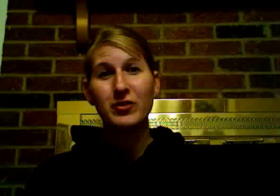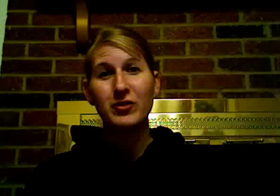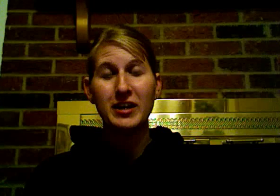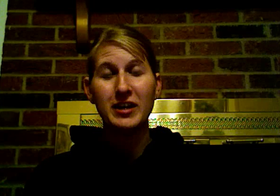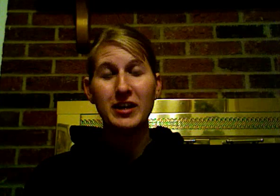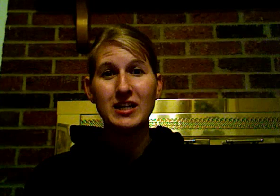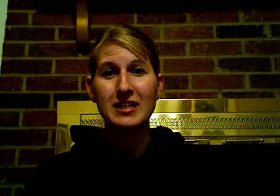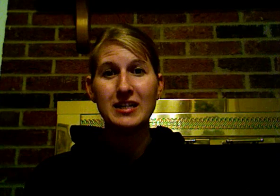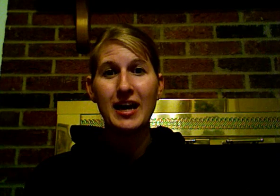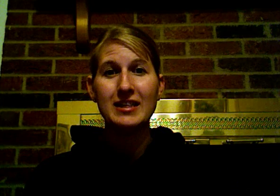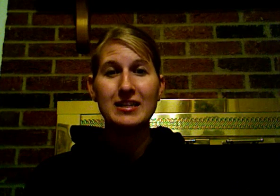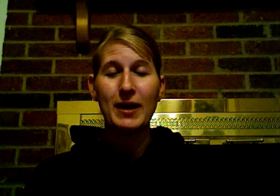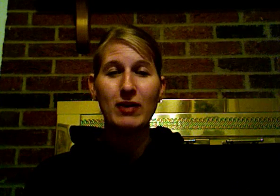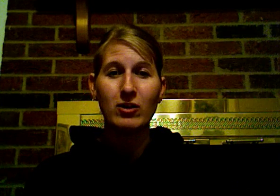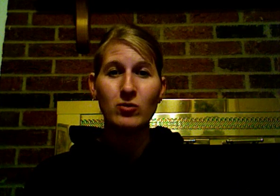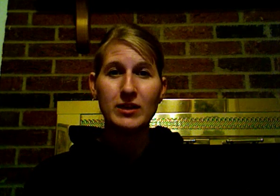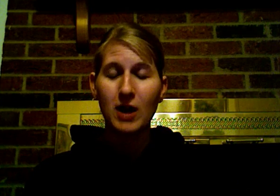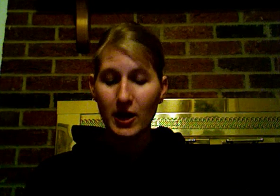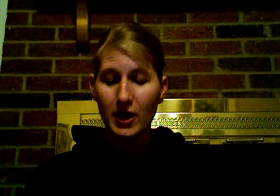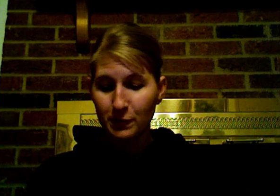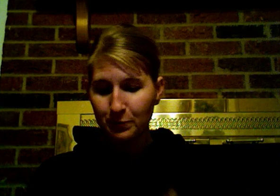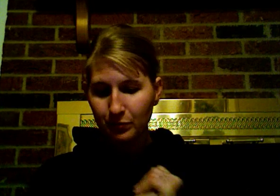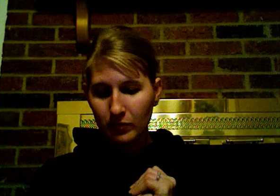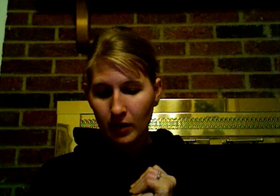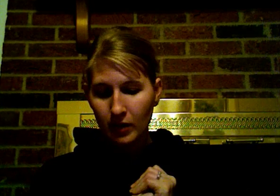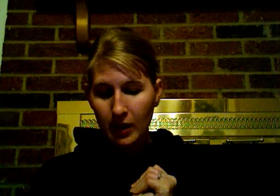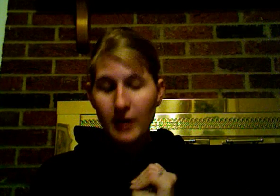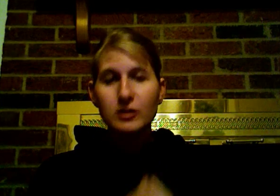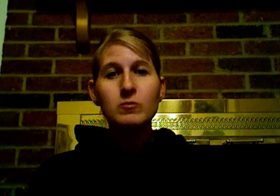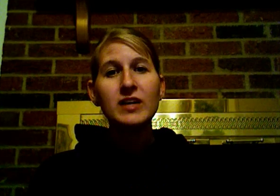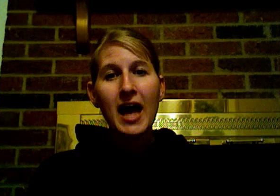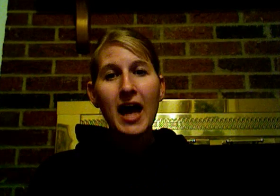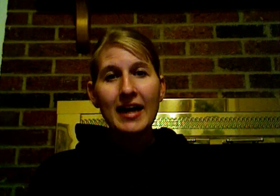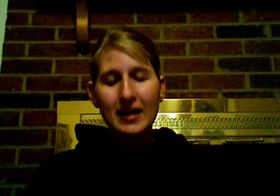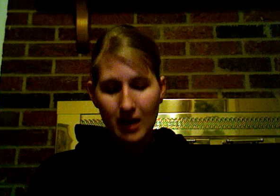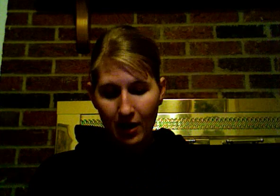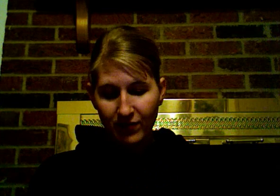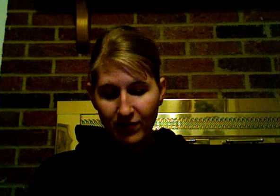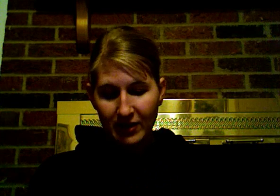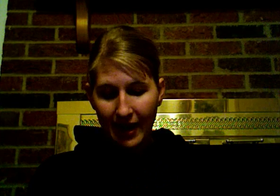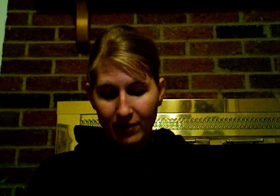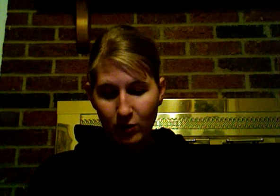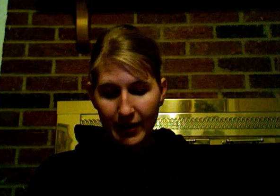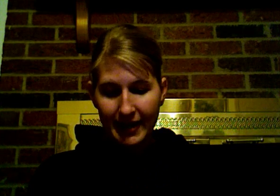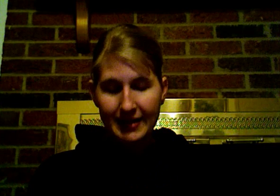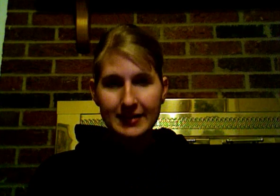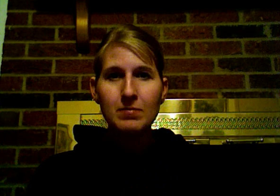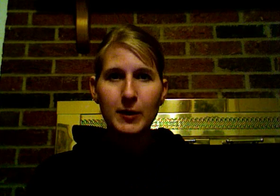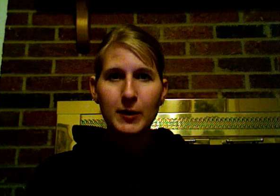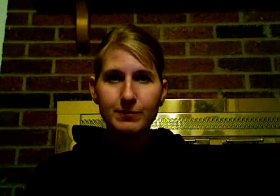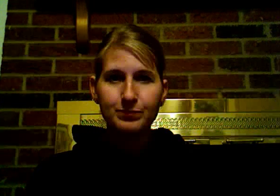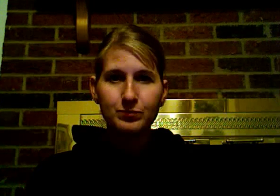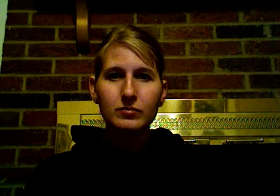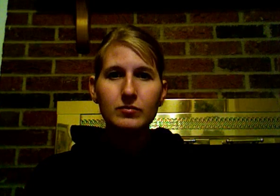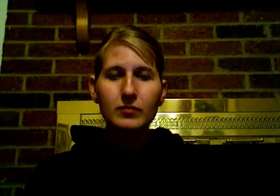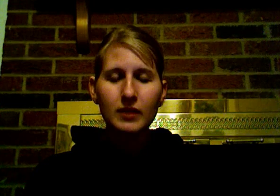for the inconvenience that this background noise may cause you. So moving on, our final category is numbers. And